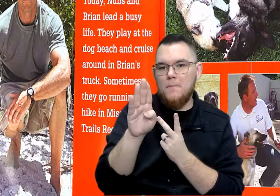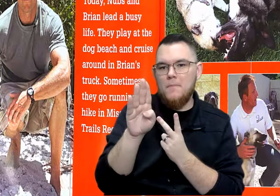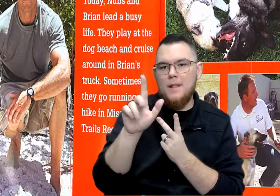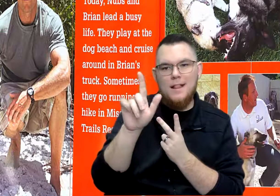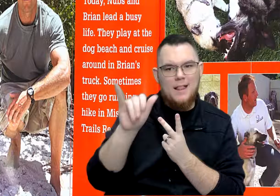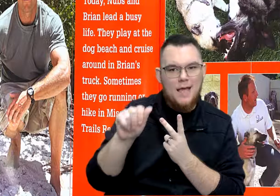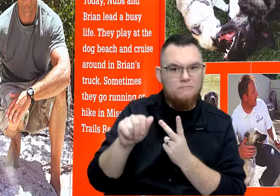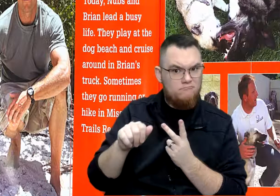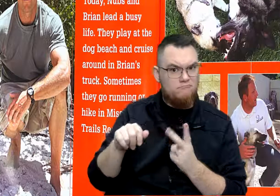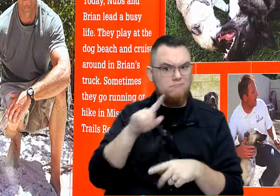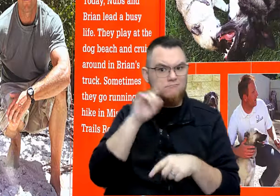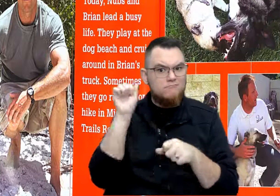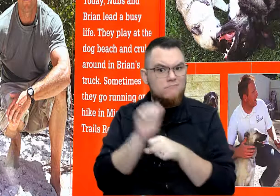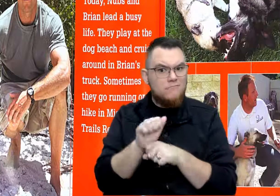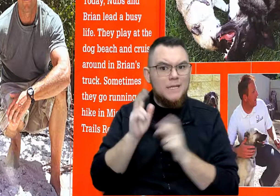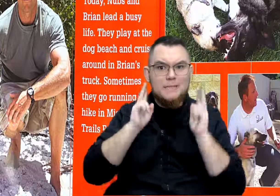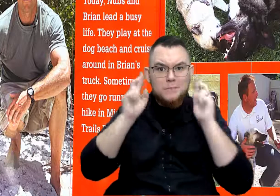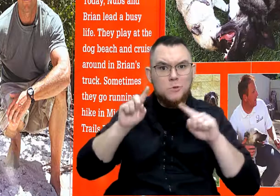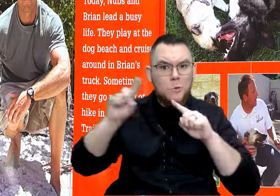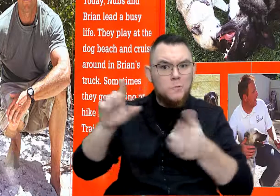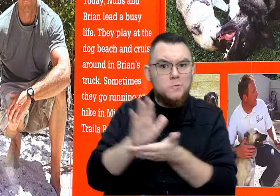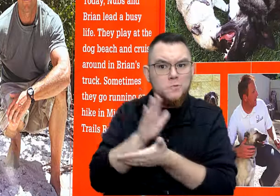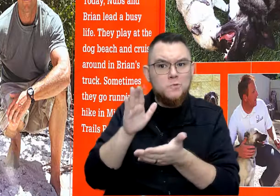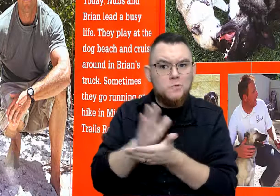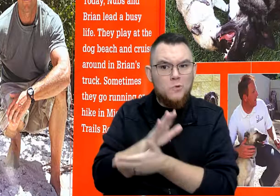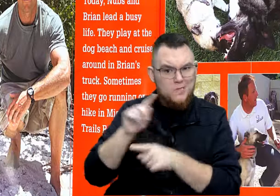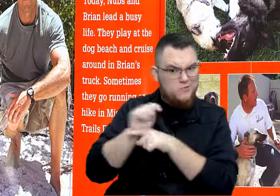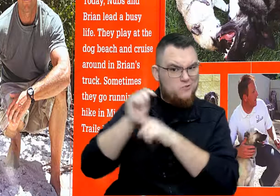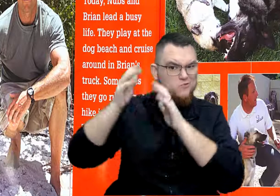trainer, Graham, gives him straight A's.